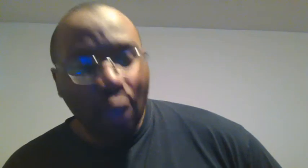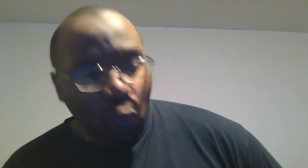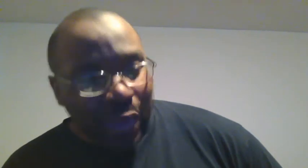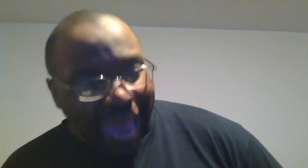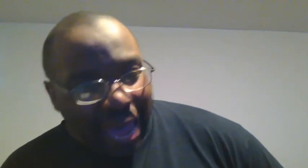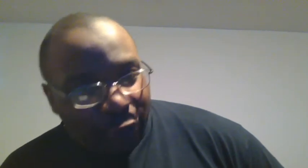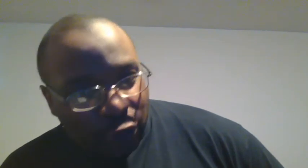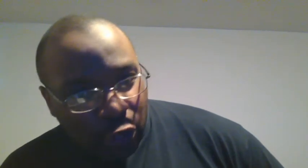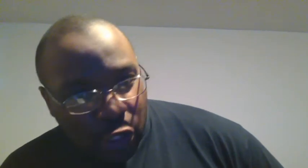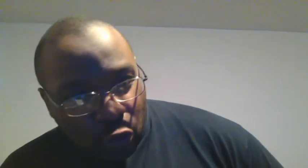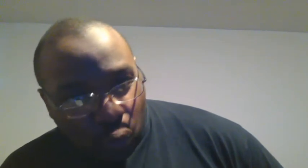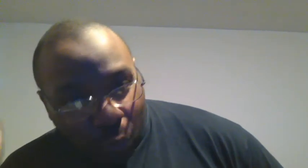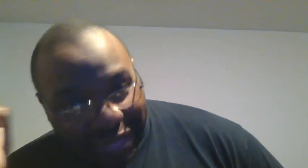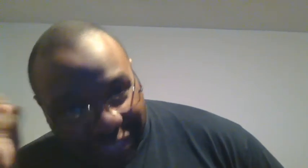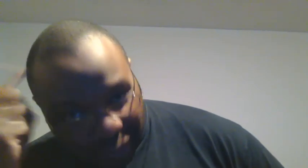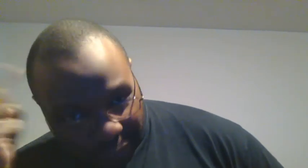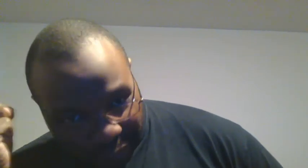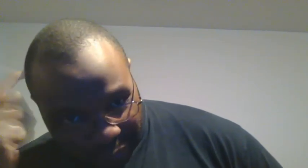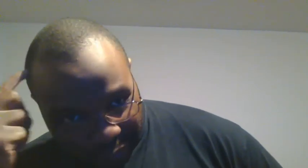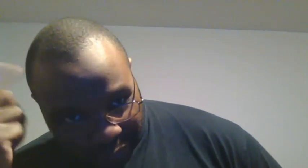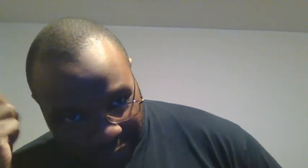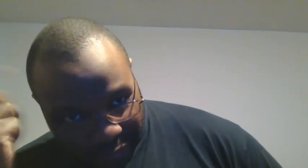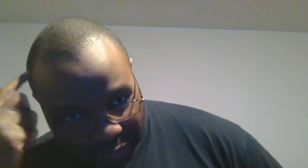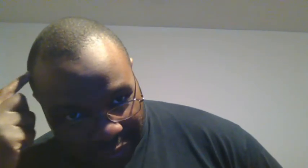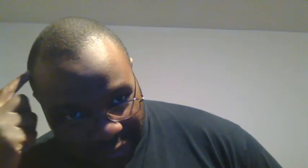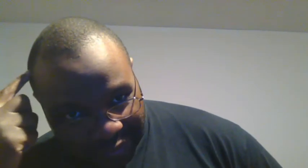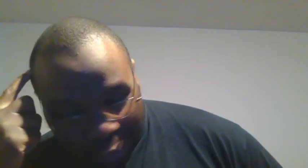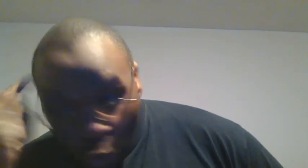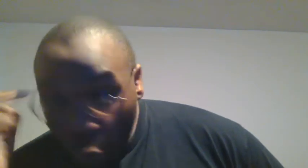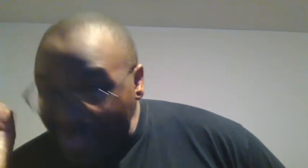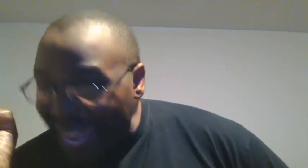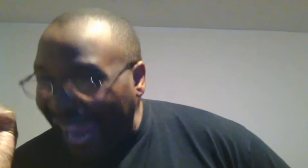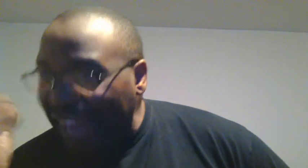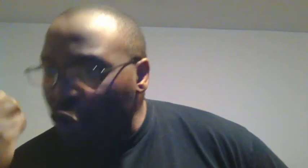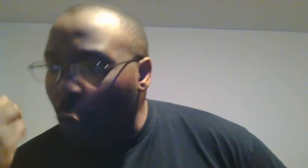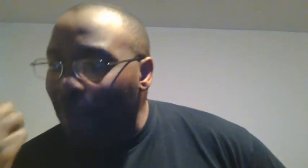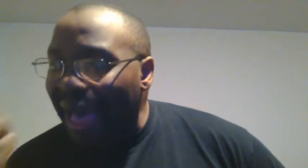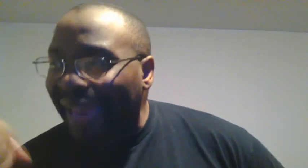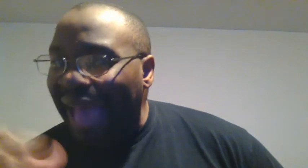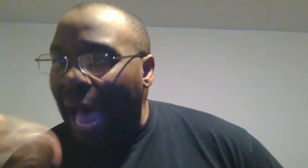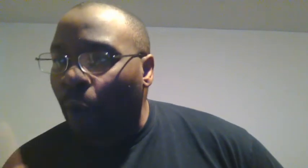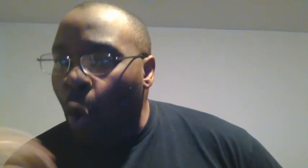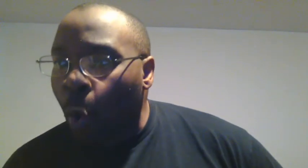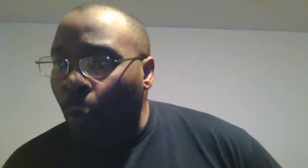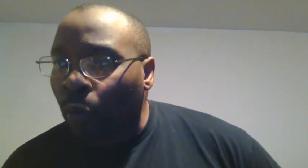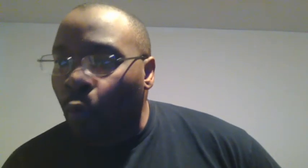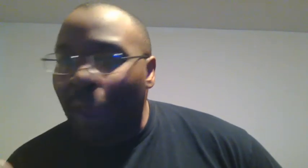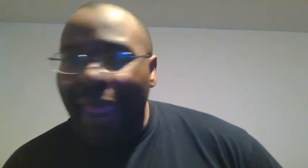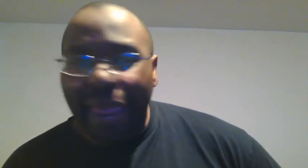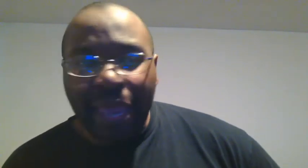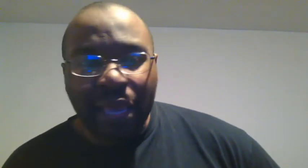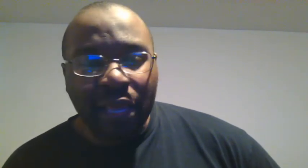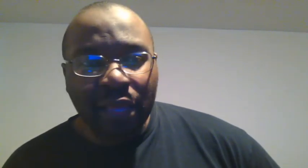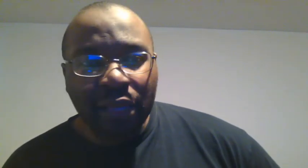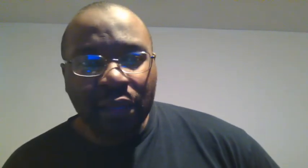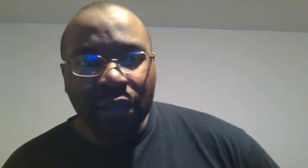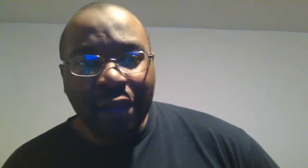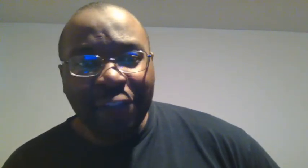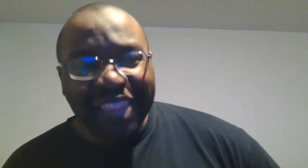We have to use wisdom. We can't go by our own way of